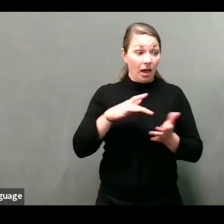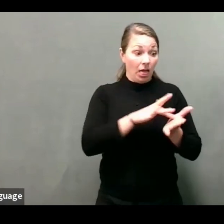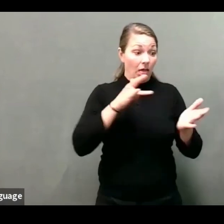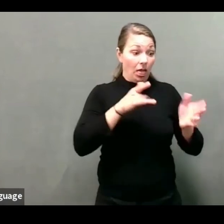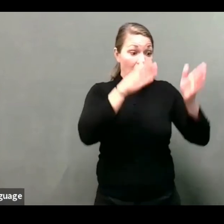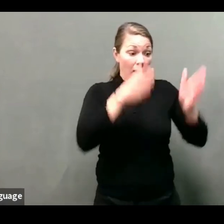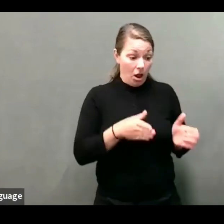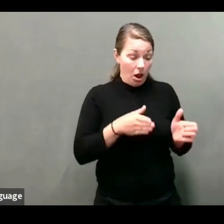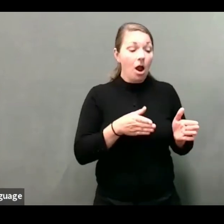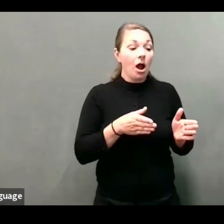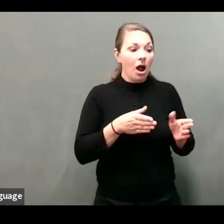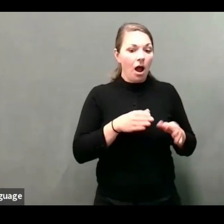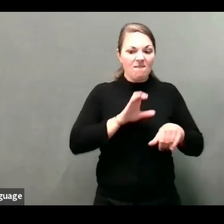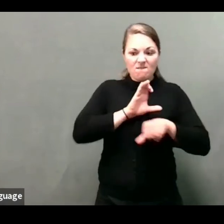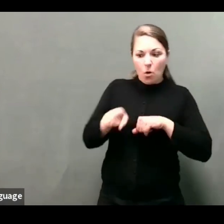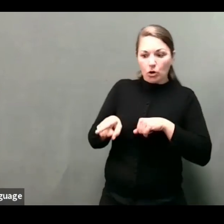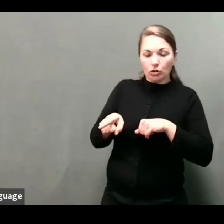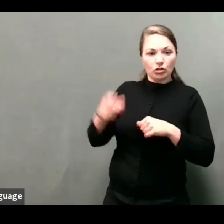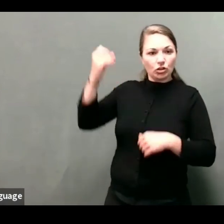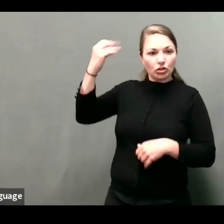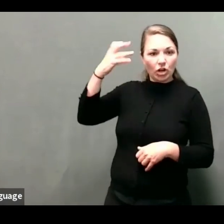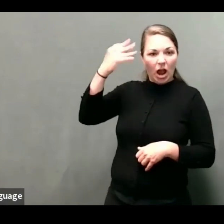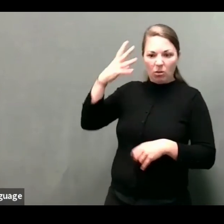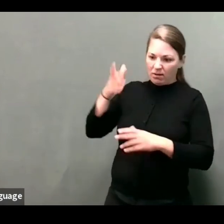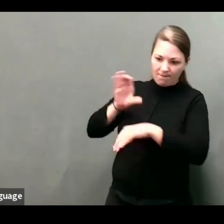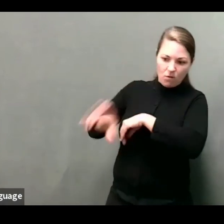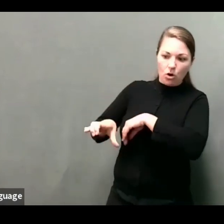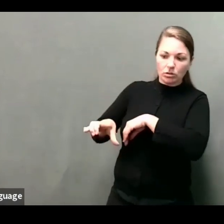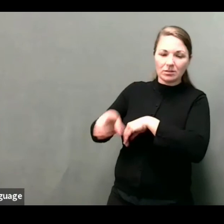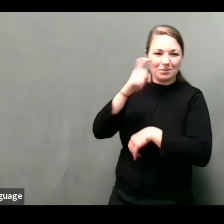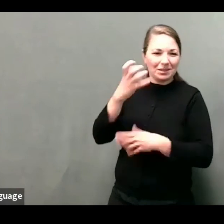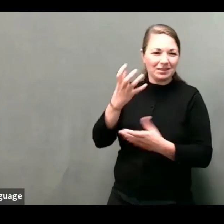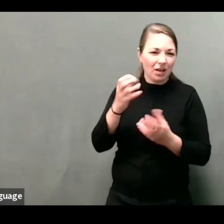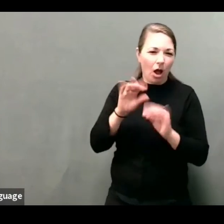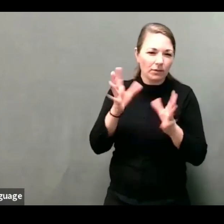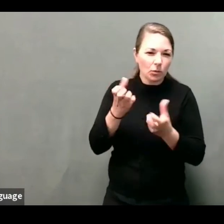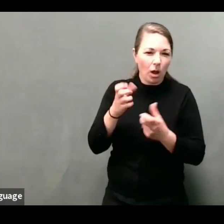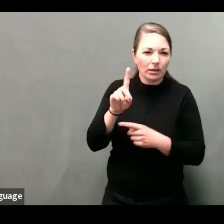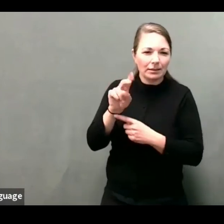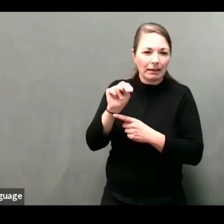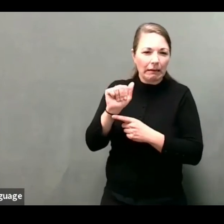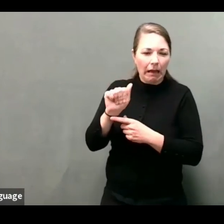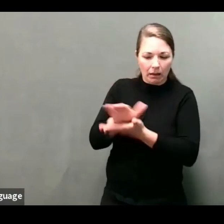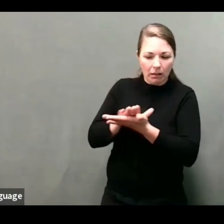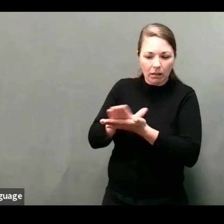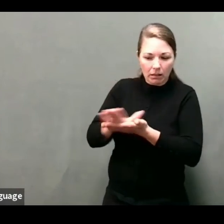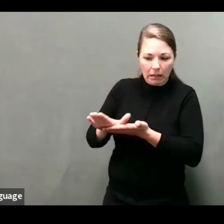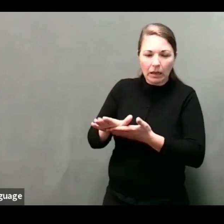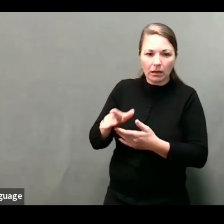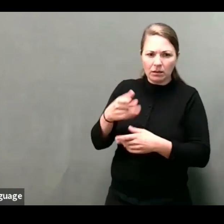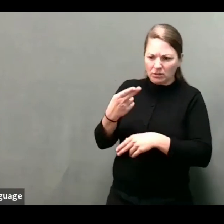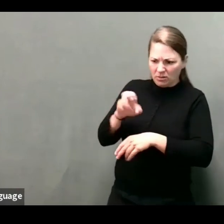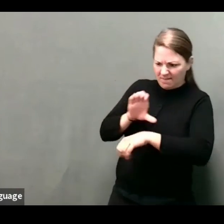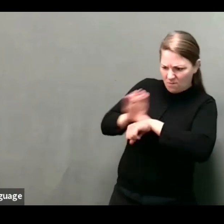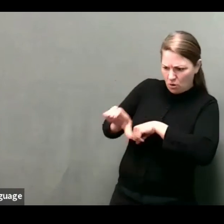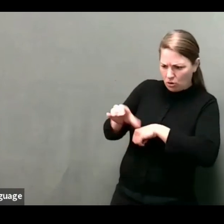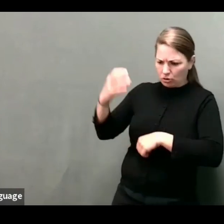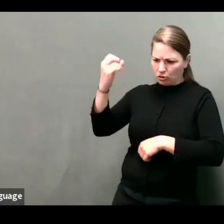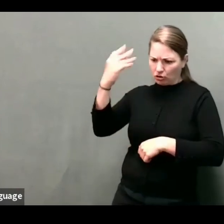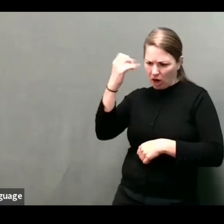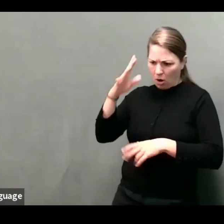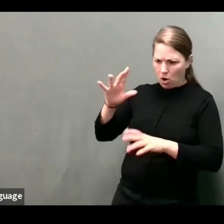he wanted his DNA off of her body. And so she showered, he like made her shower pretty